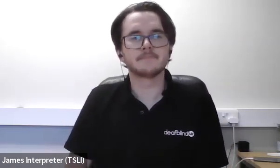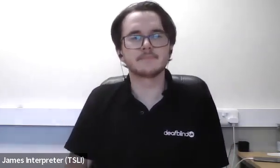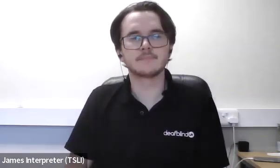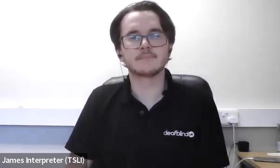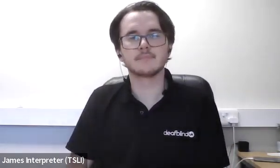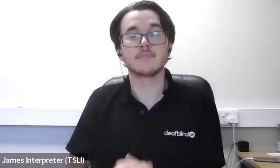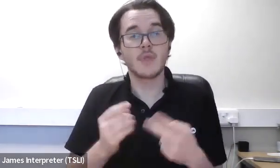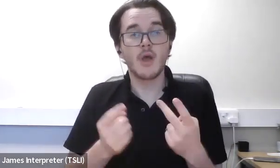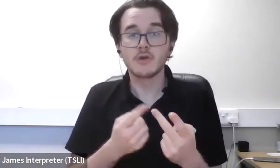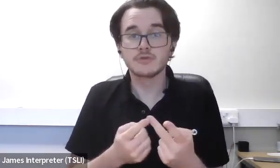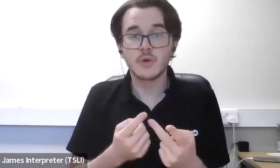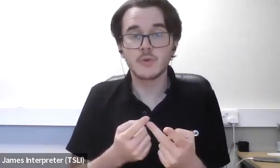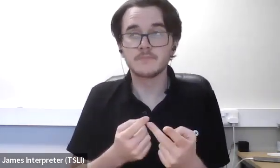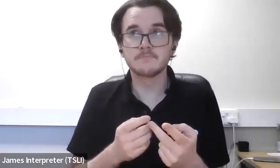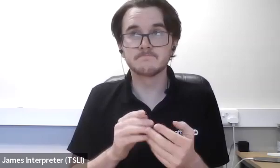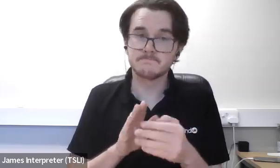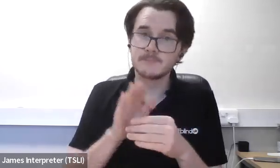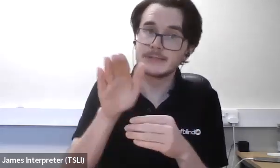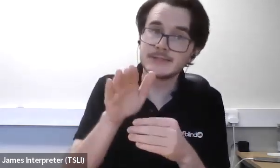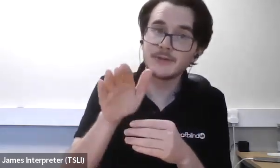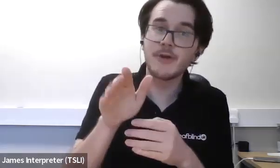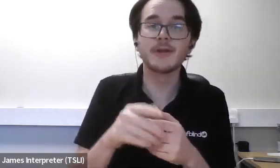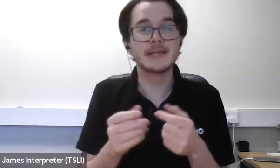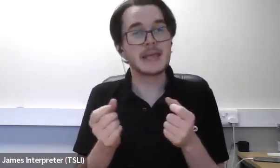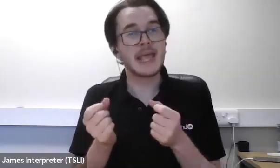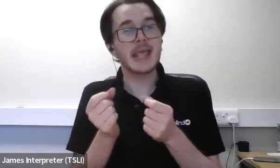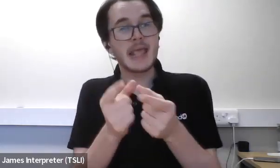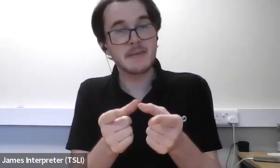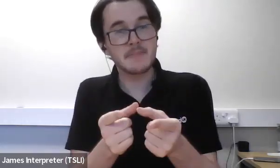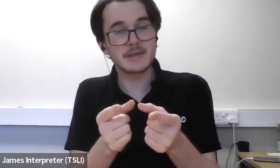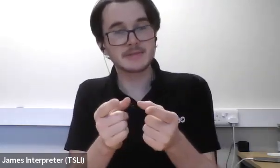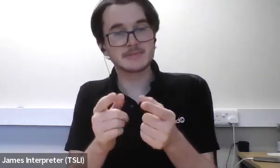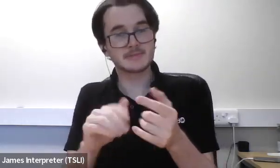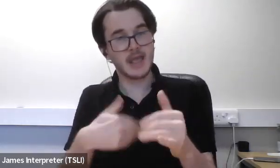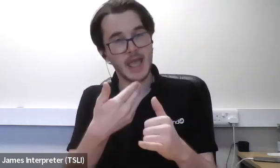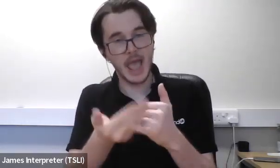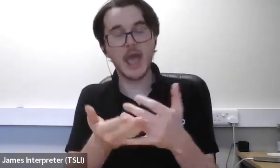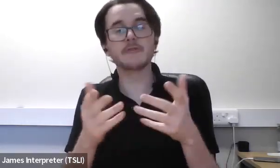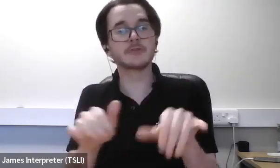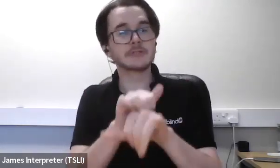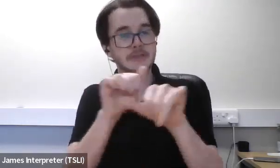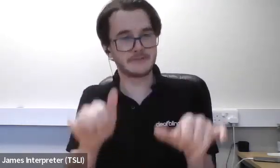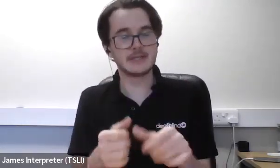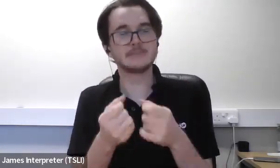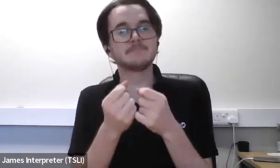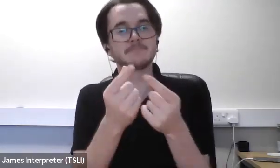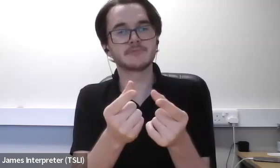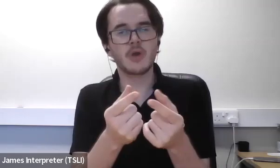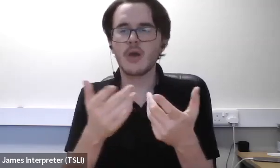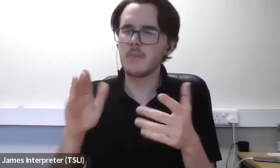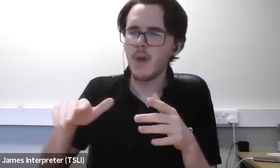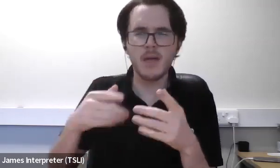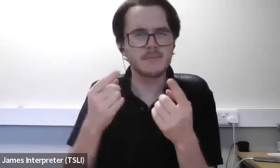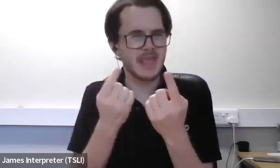be a follow-up email hopefully sent out to you after the session, containing all of our information as well as some of the